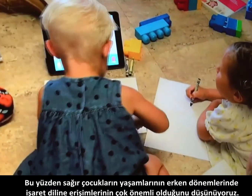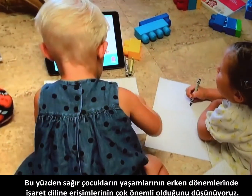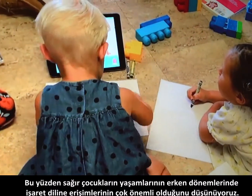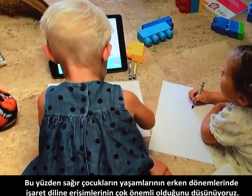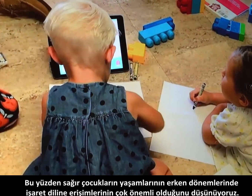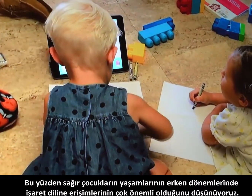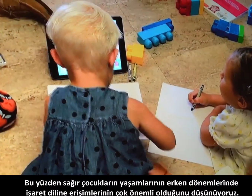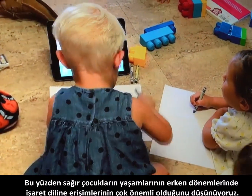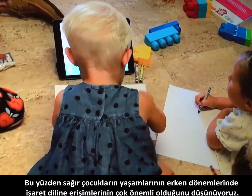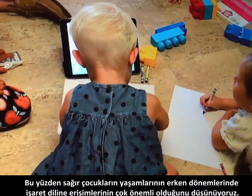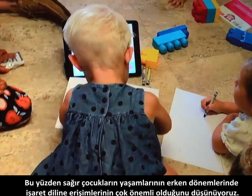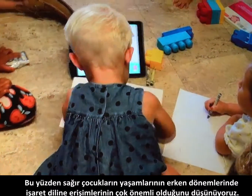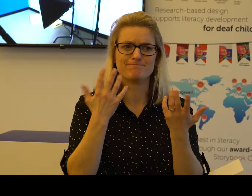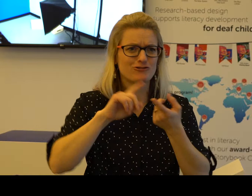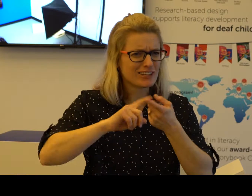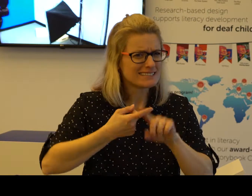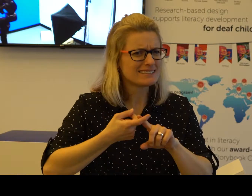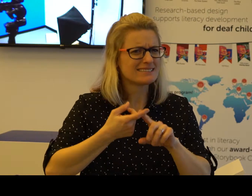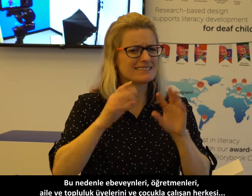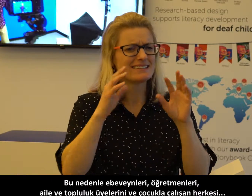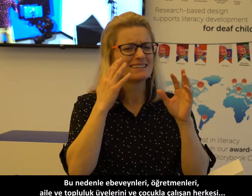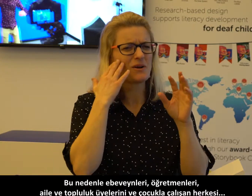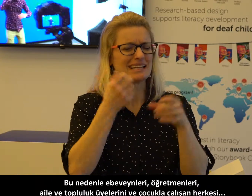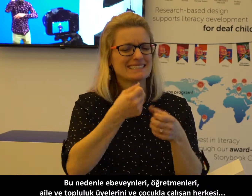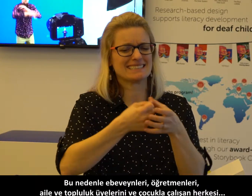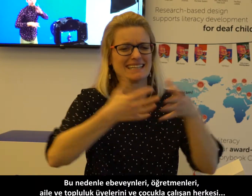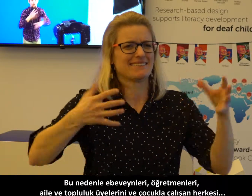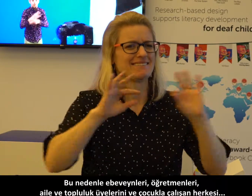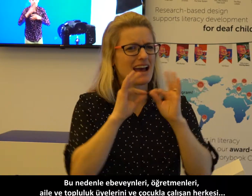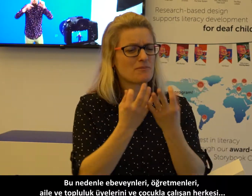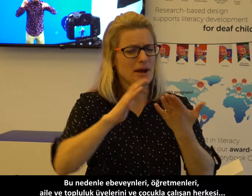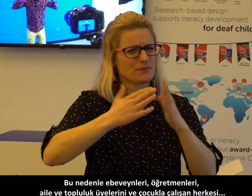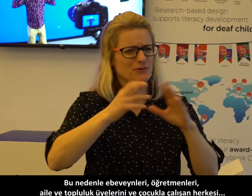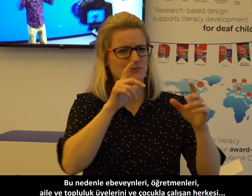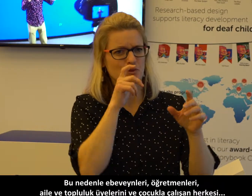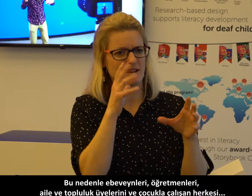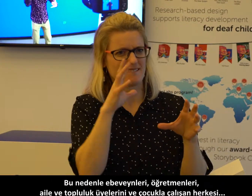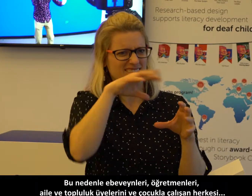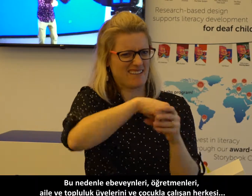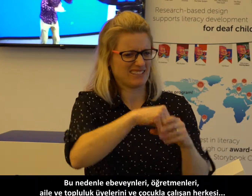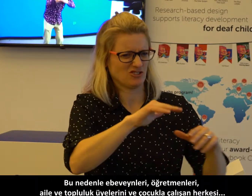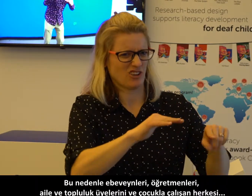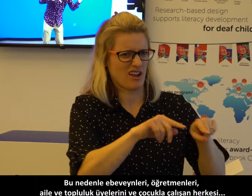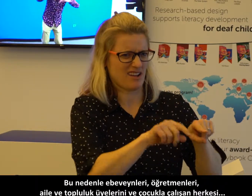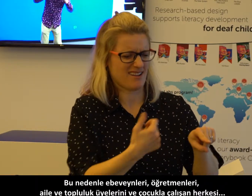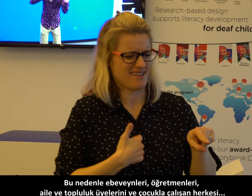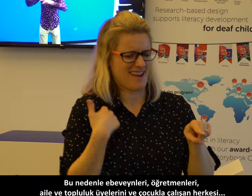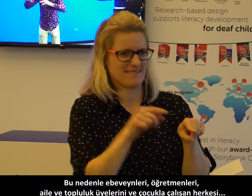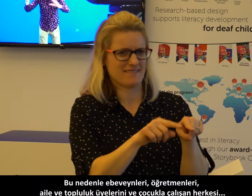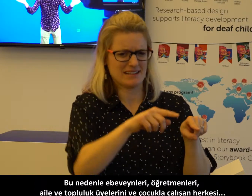to sign language early in their life. So we encourage parents, teachers, and friends, extended family members and community members as well,